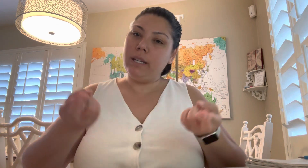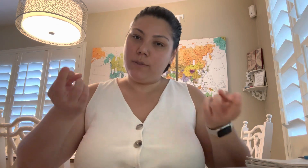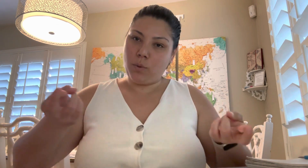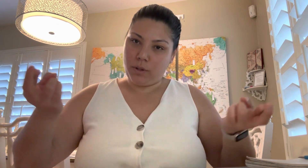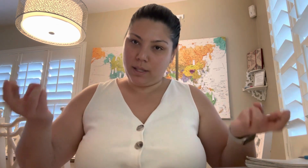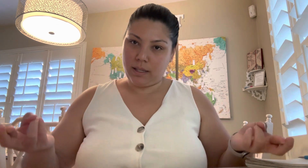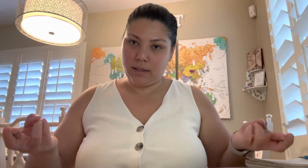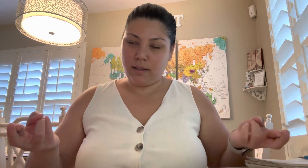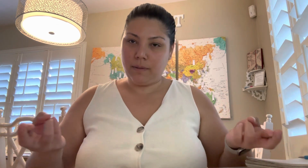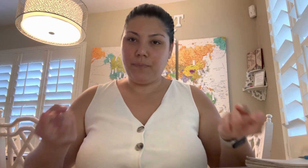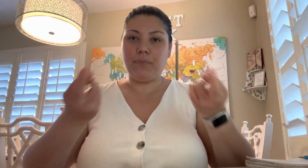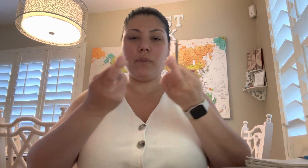Resources,